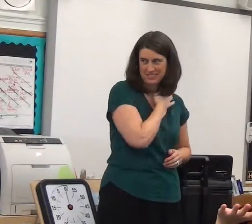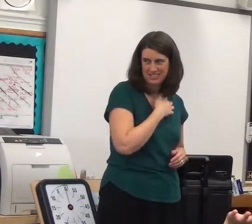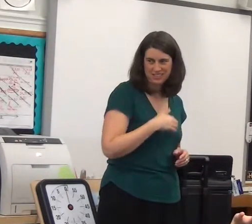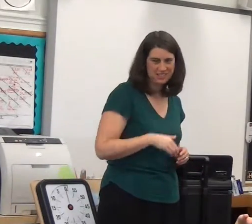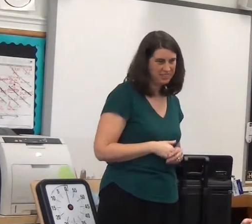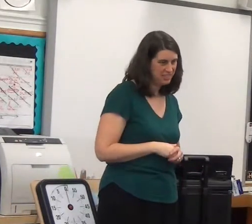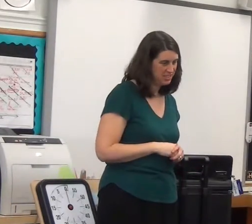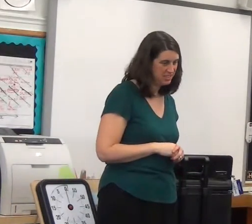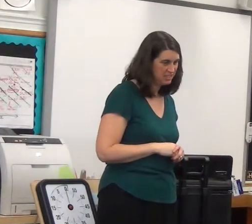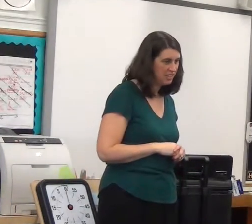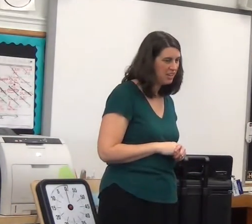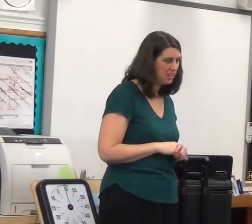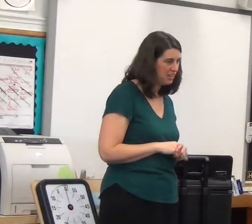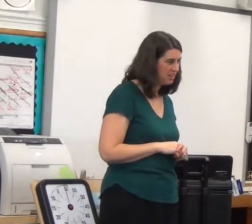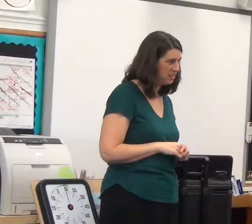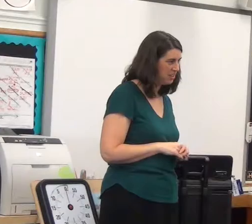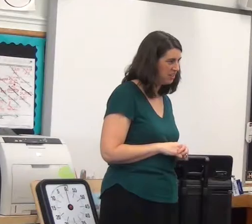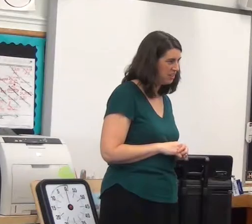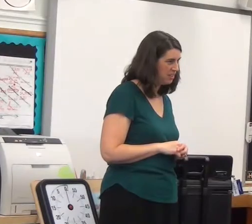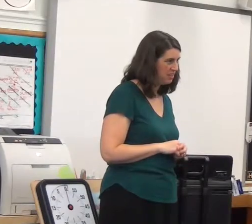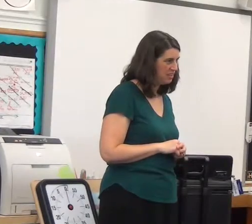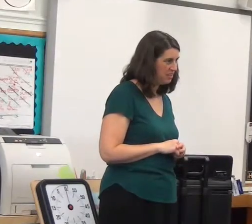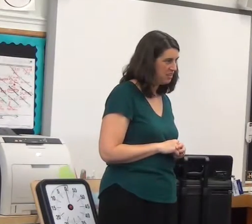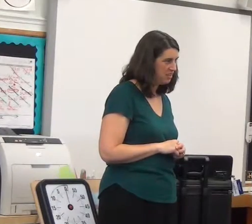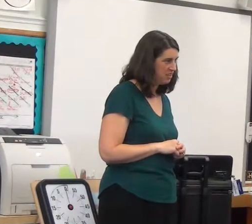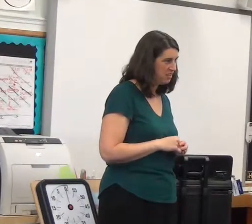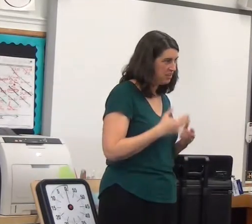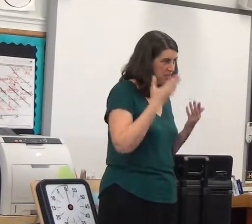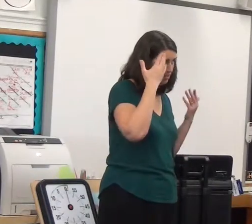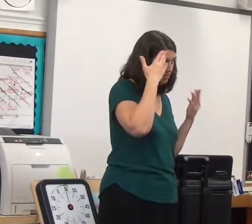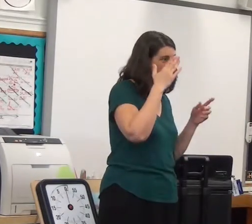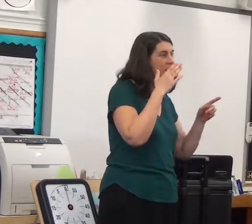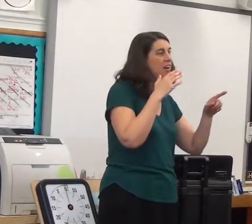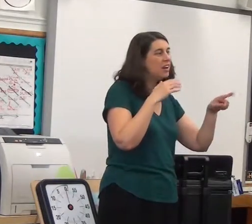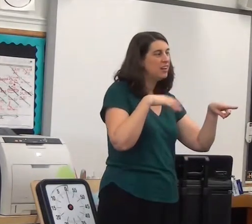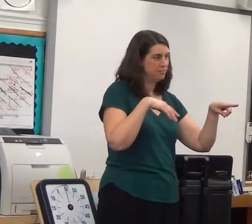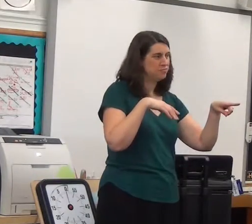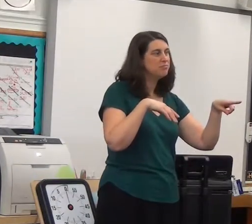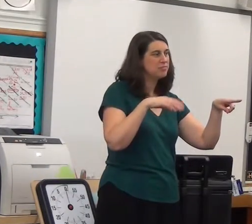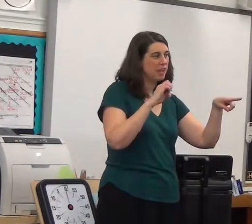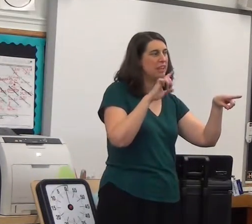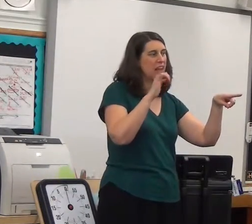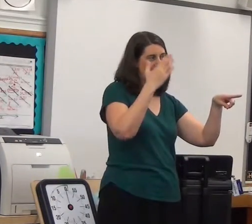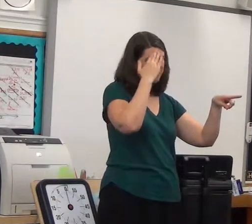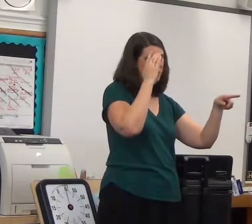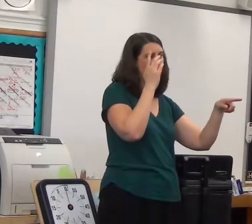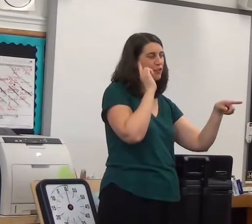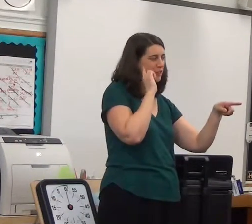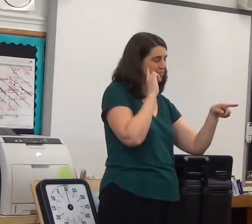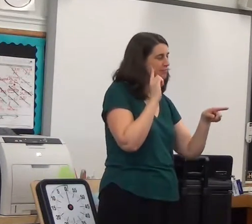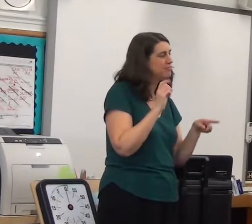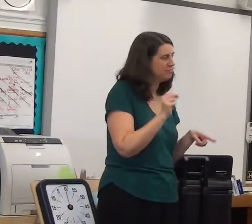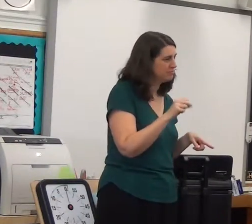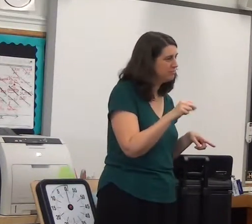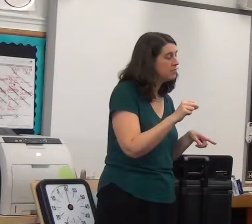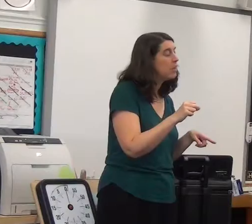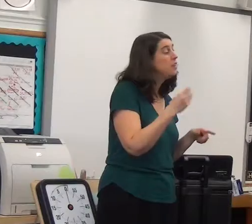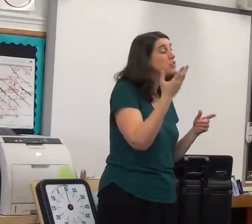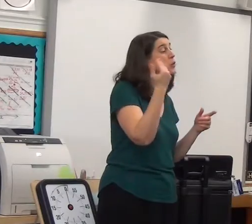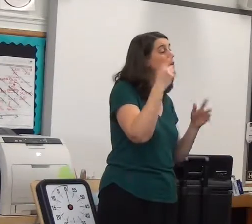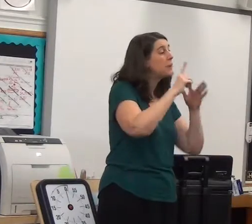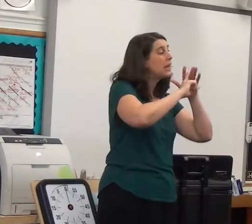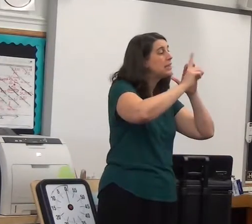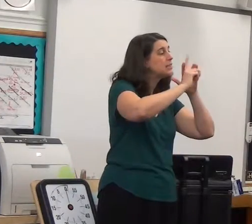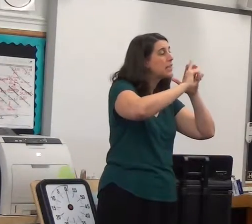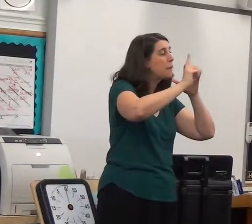you have, but many of you haven't. Houdini is a magician. He used to escape